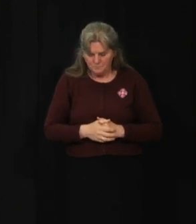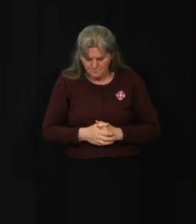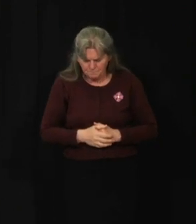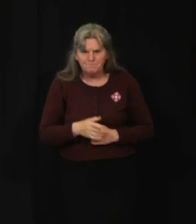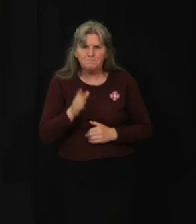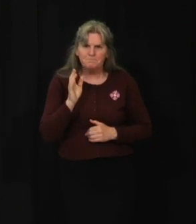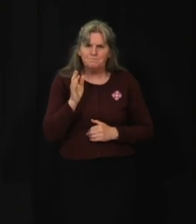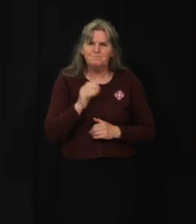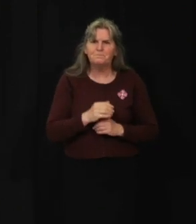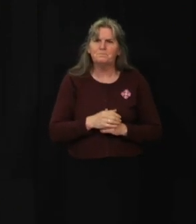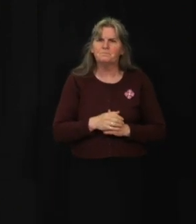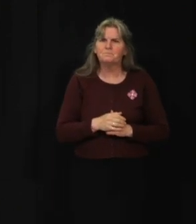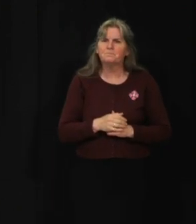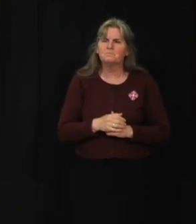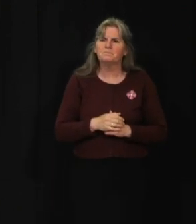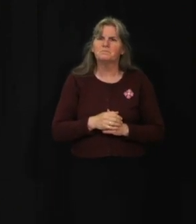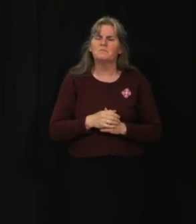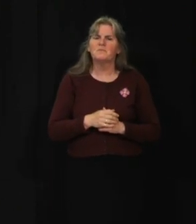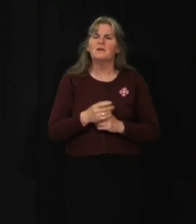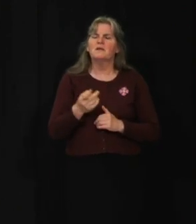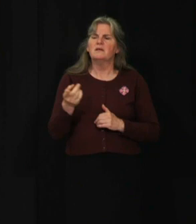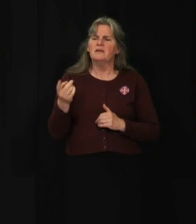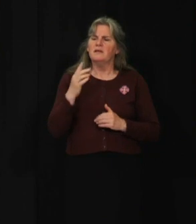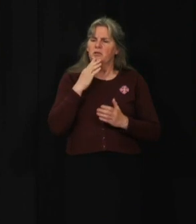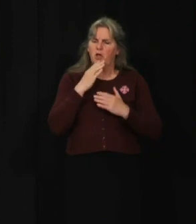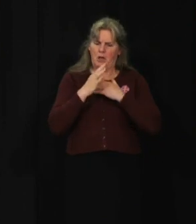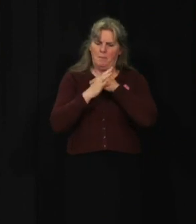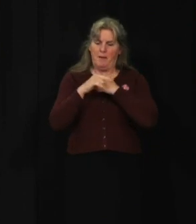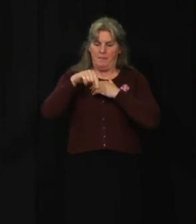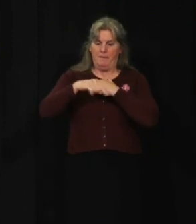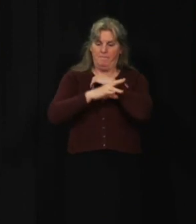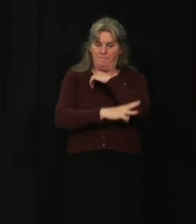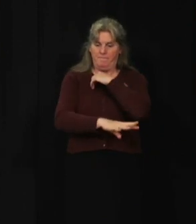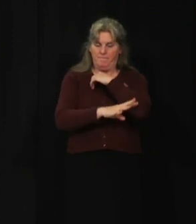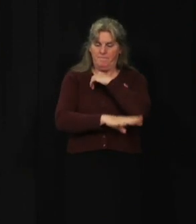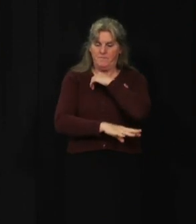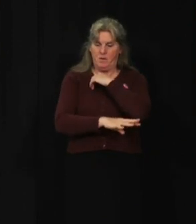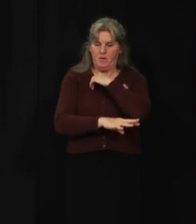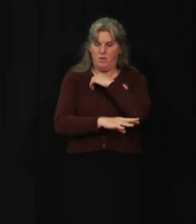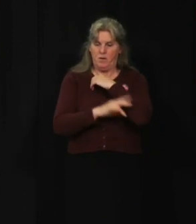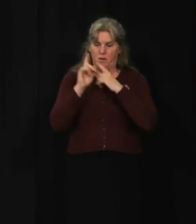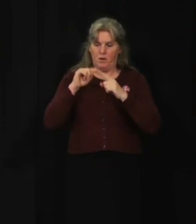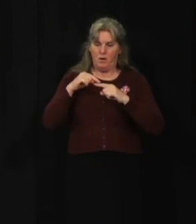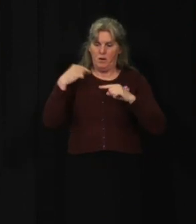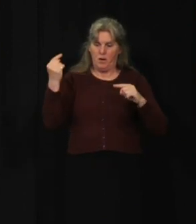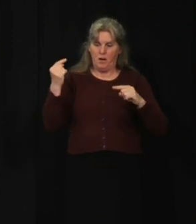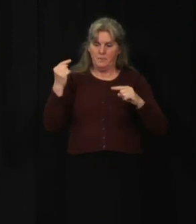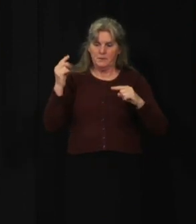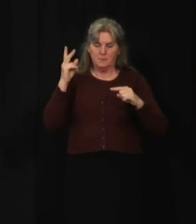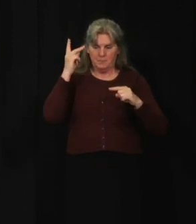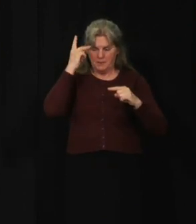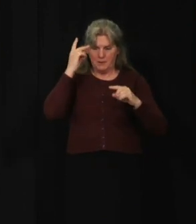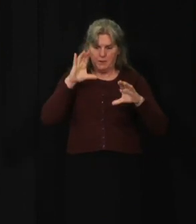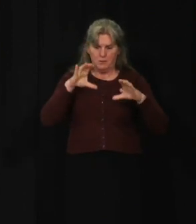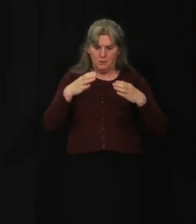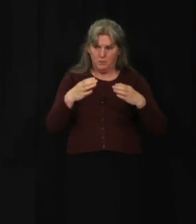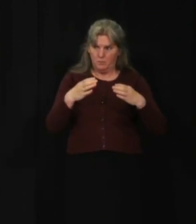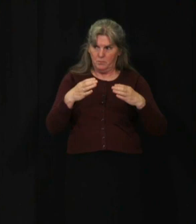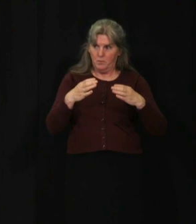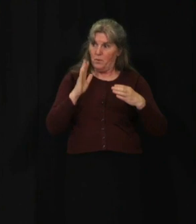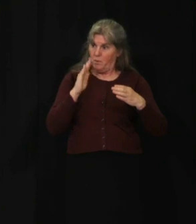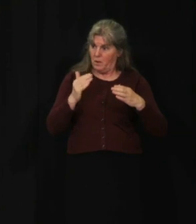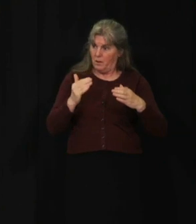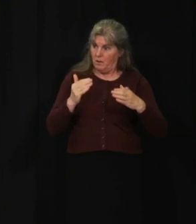I'm curious, since a fall session was mentioned, at this point, do we know if the fall session will go ahead as